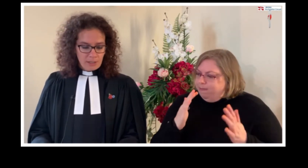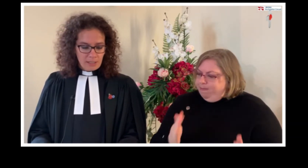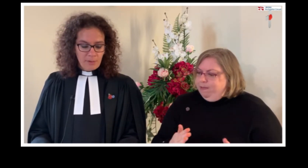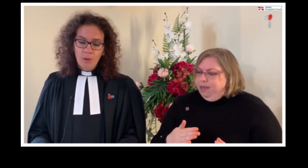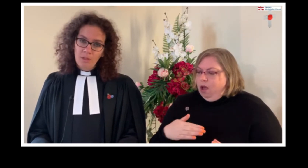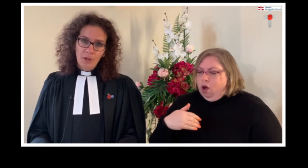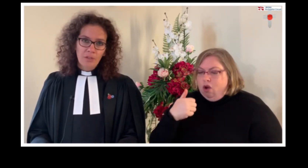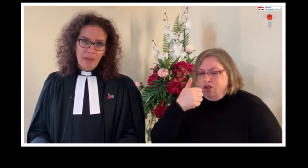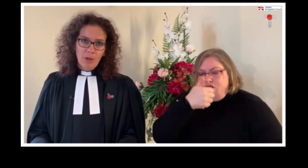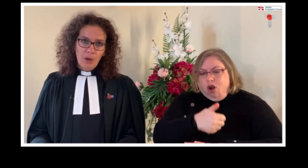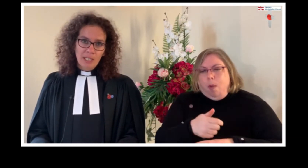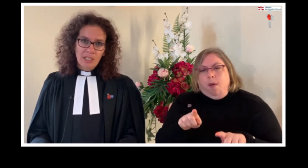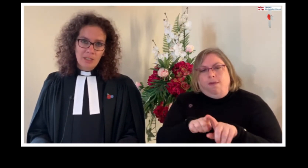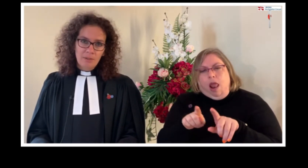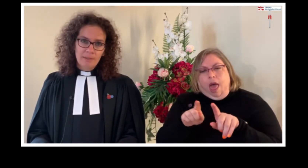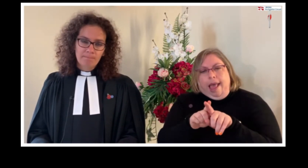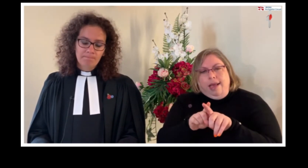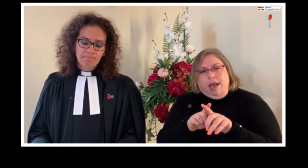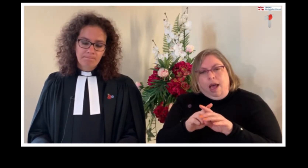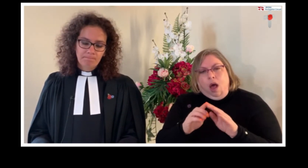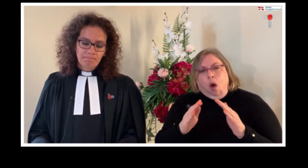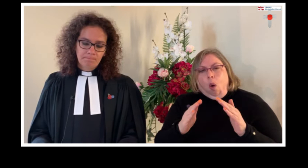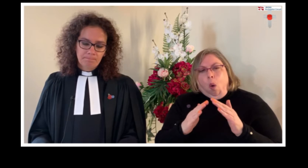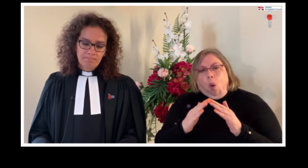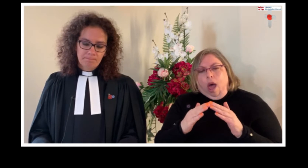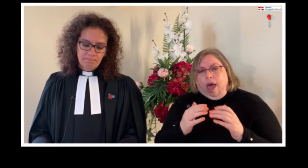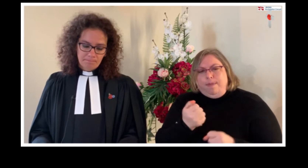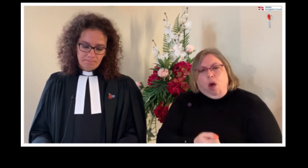rocking horses for all the good they were going to do."